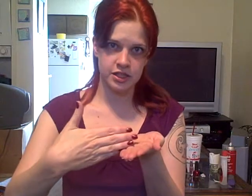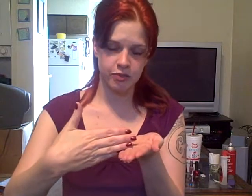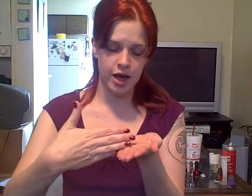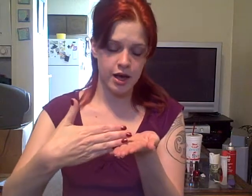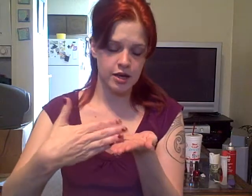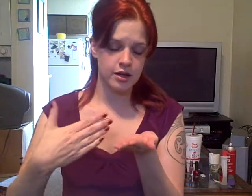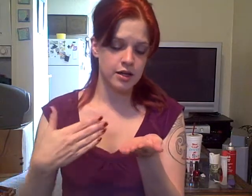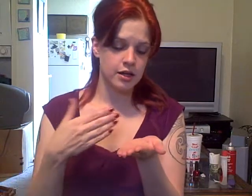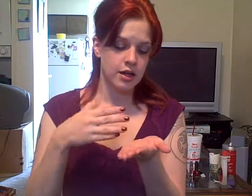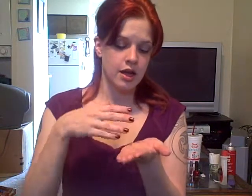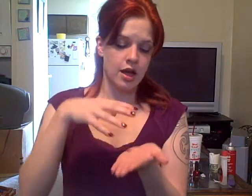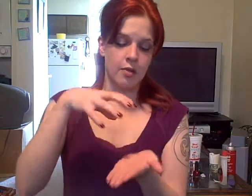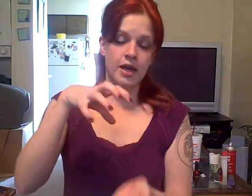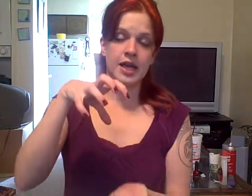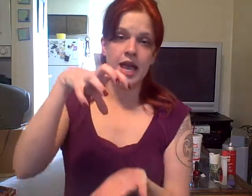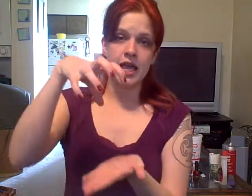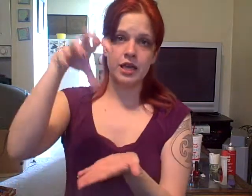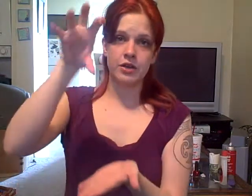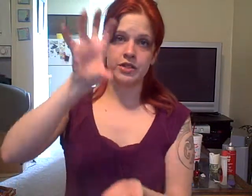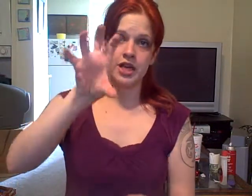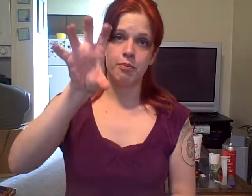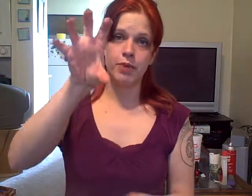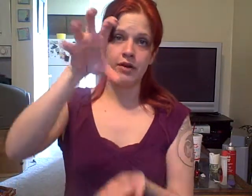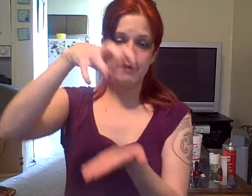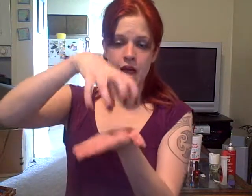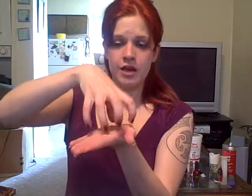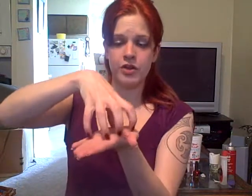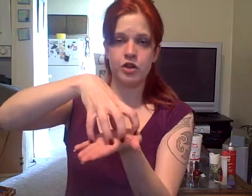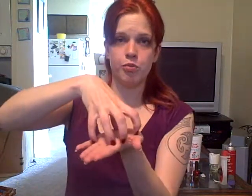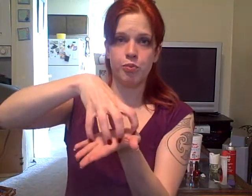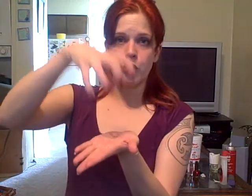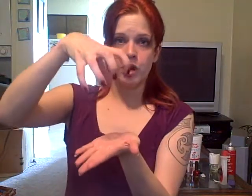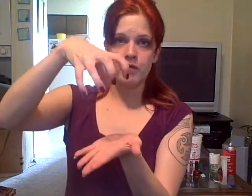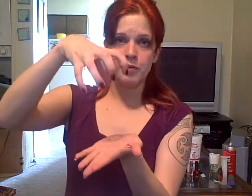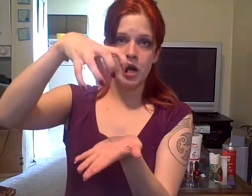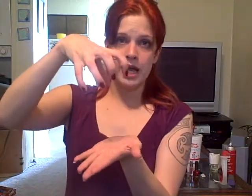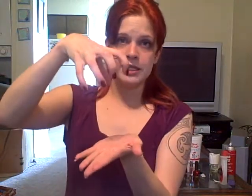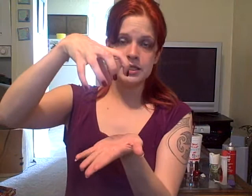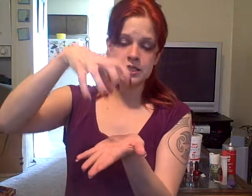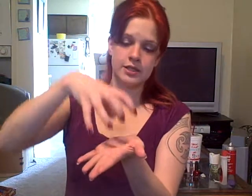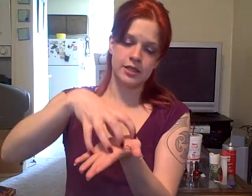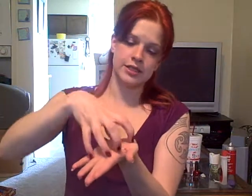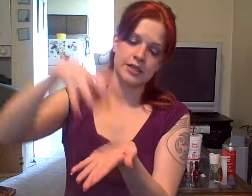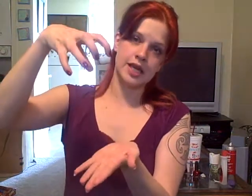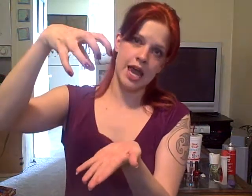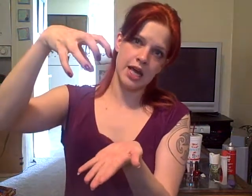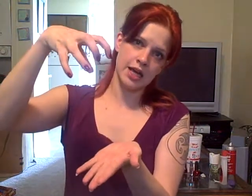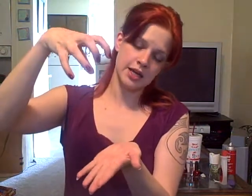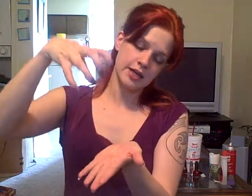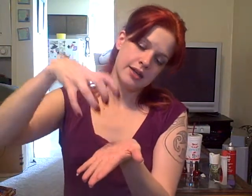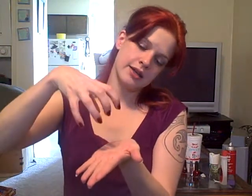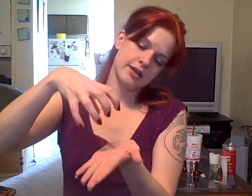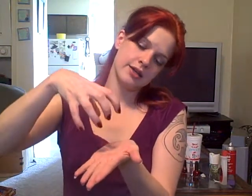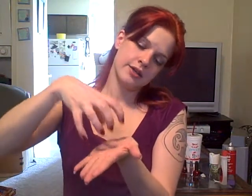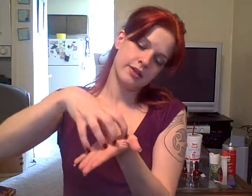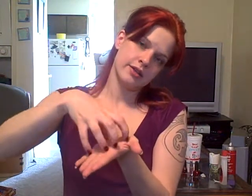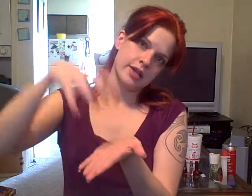of pie. A cake, you take a bent 5 and you pull it up from your hand. This is cake.